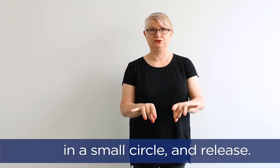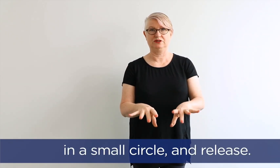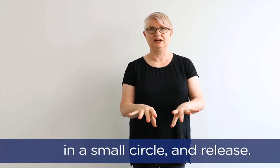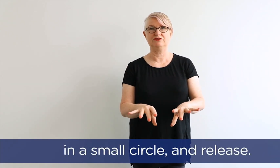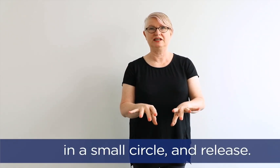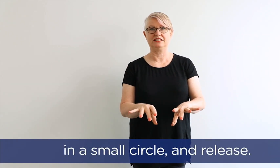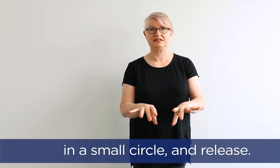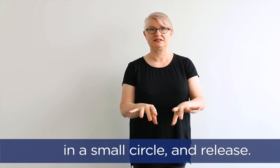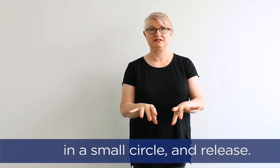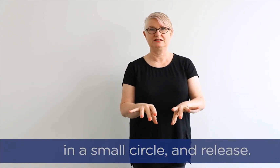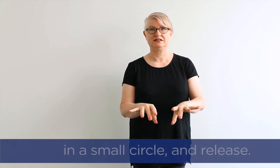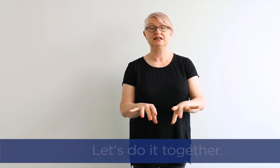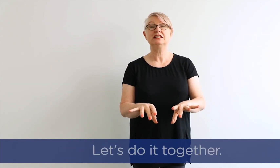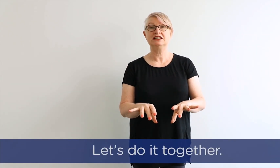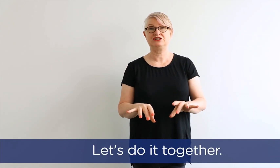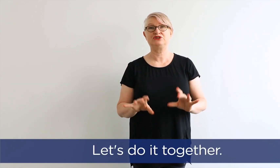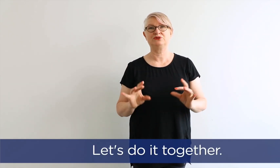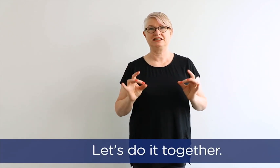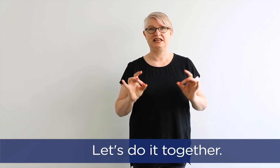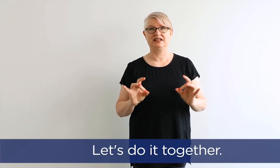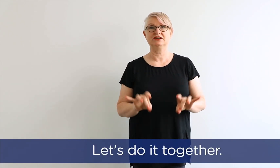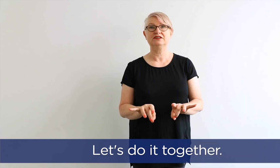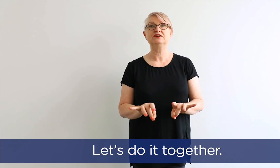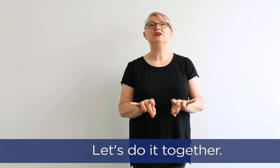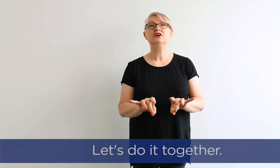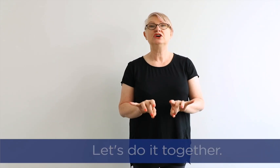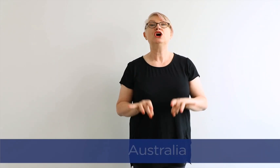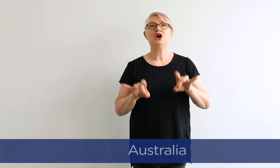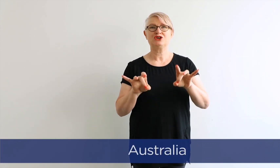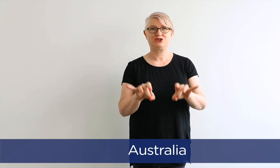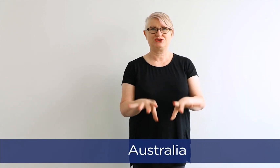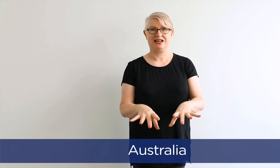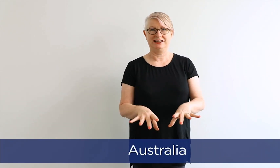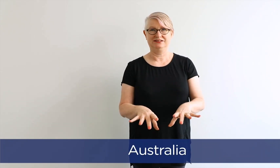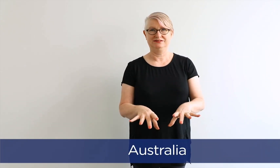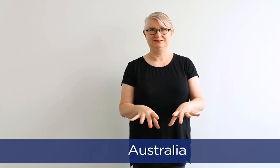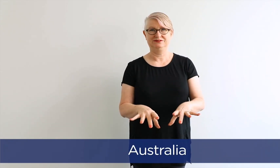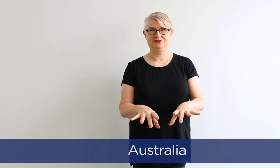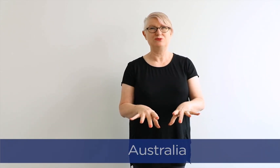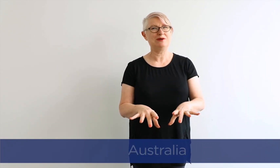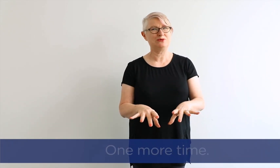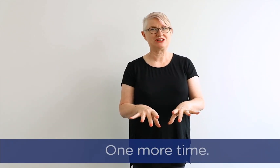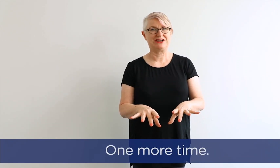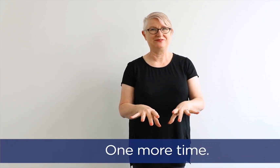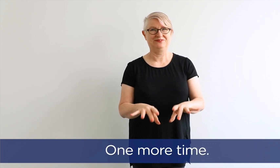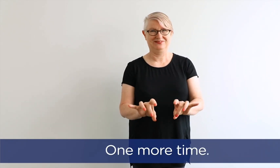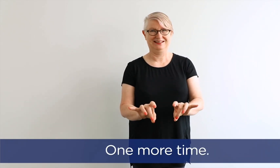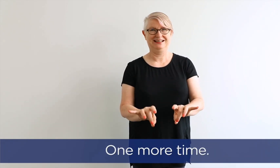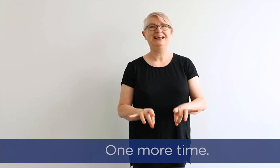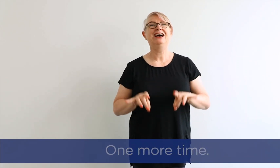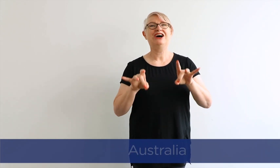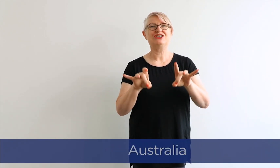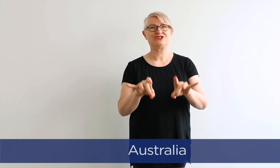and release. Let's do it together. Australia. One more time.